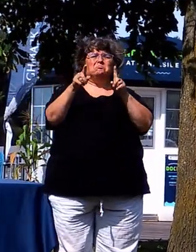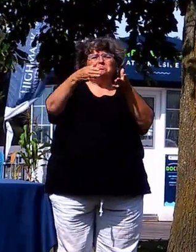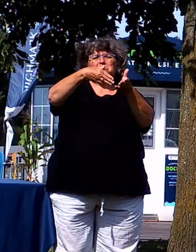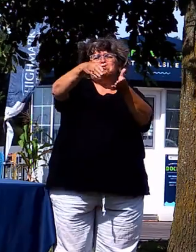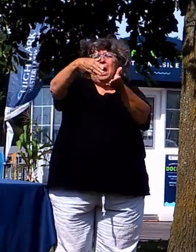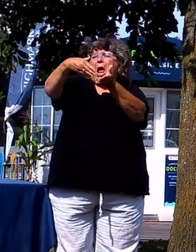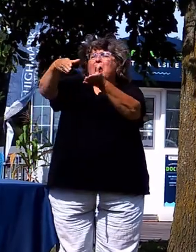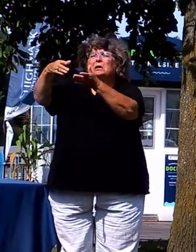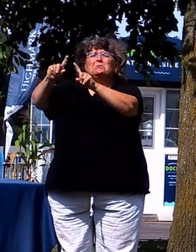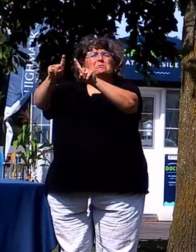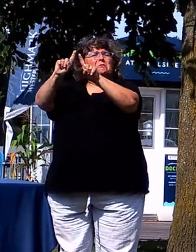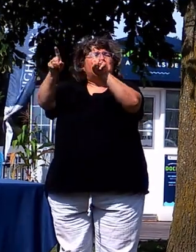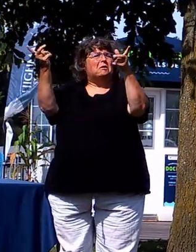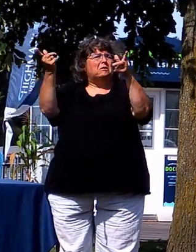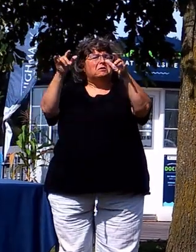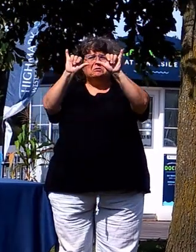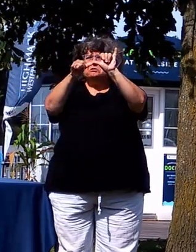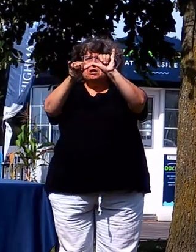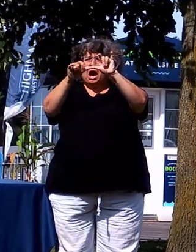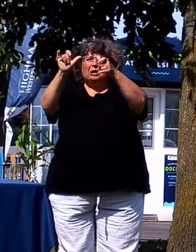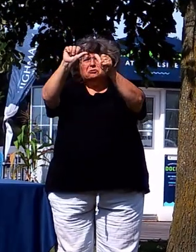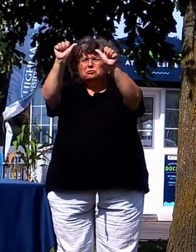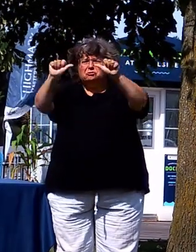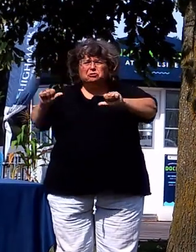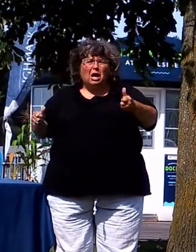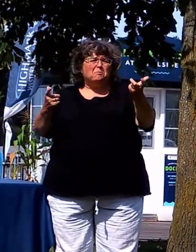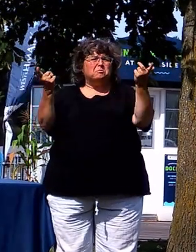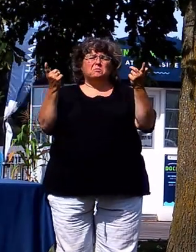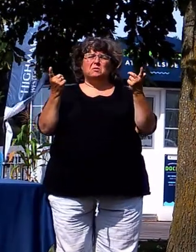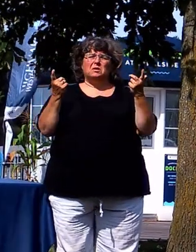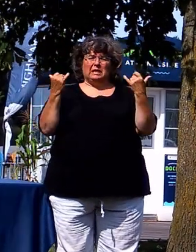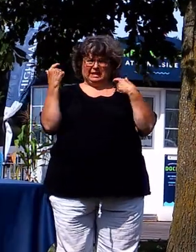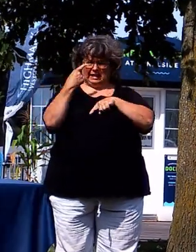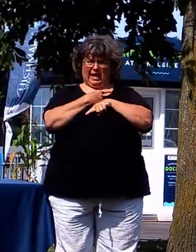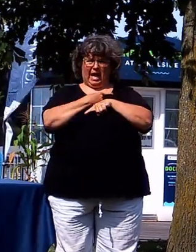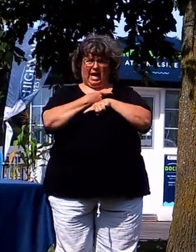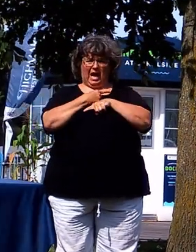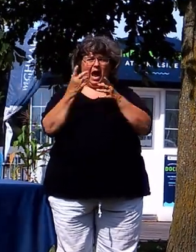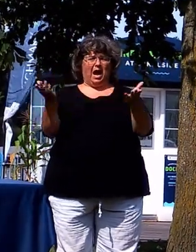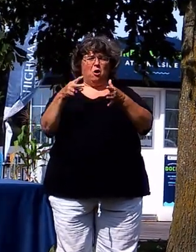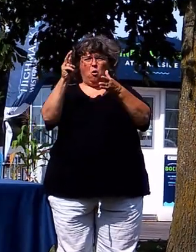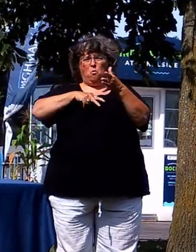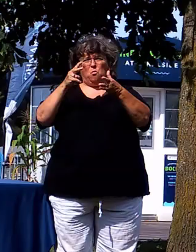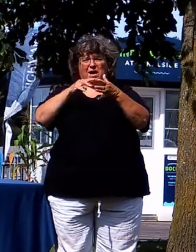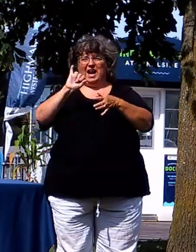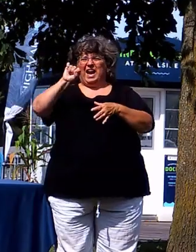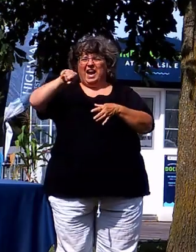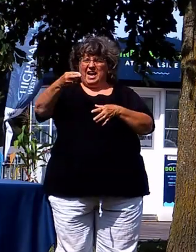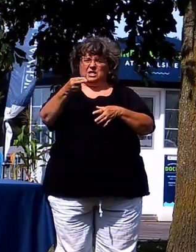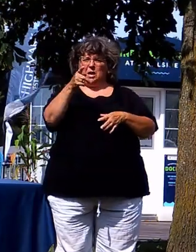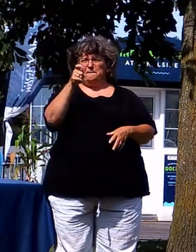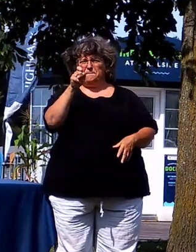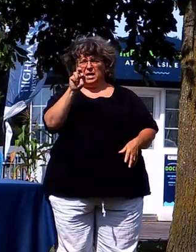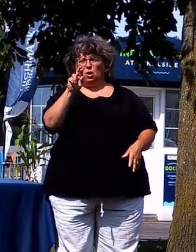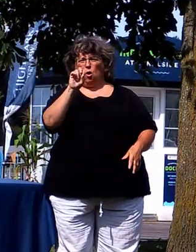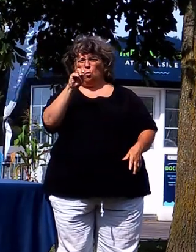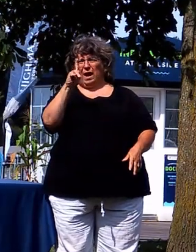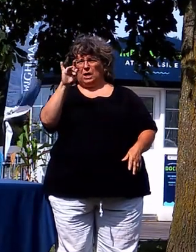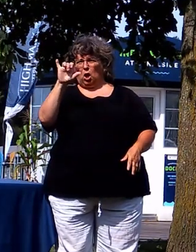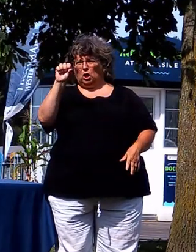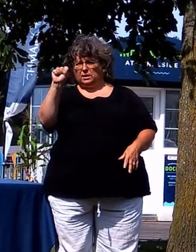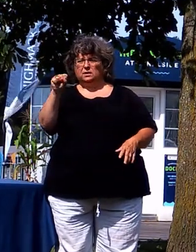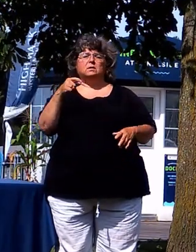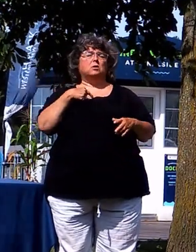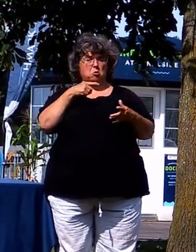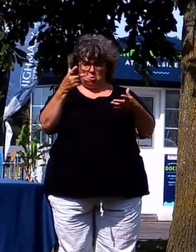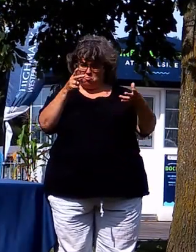things of different sizes, shapes, textures, and forms. But today, I'm here to read you Ish by Peter Reynolds. So